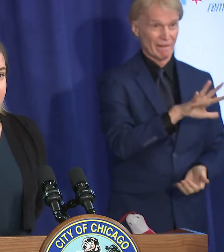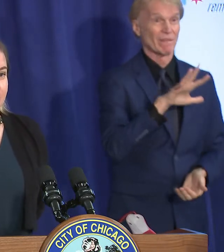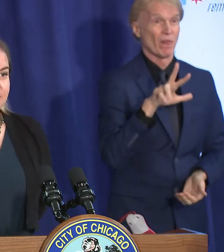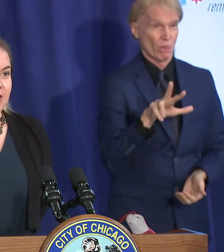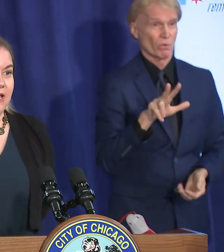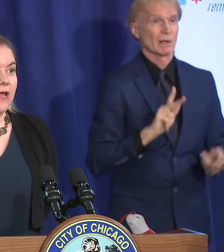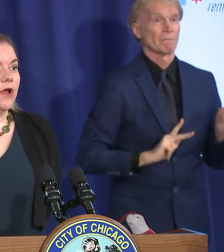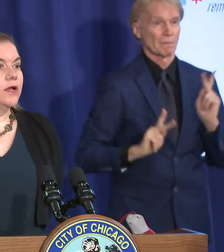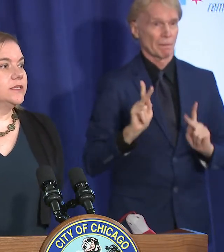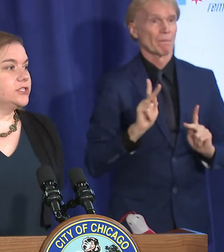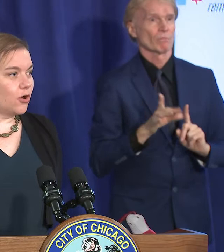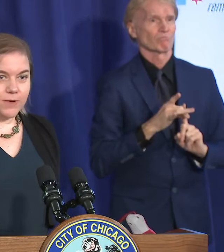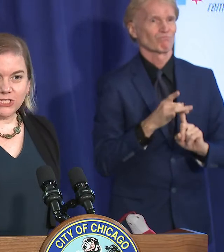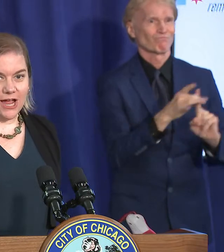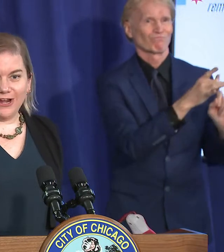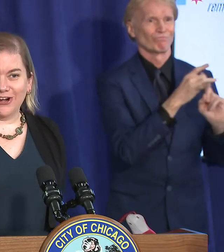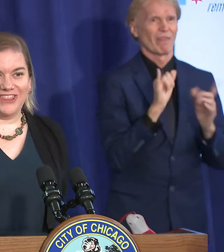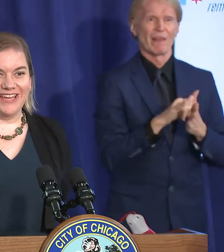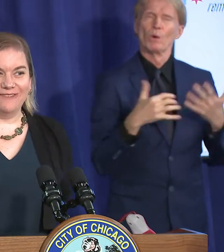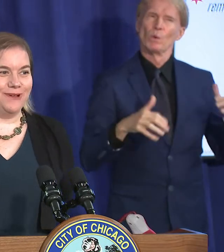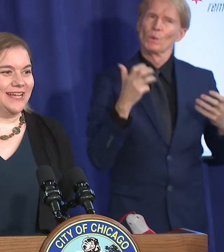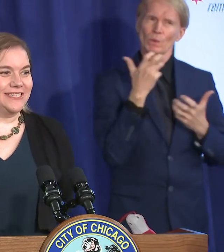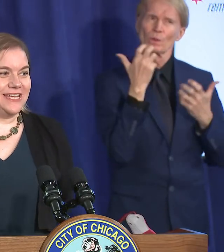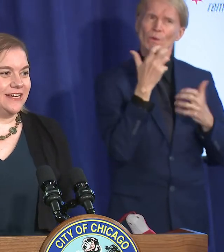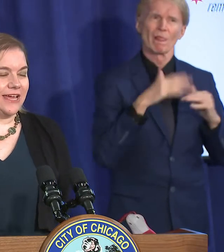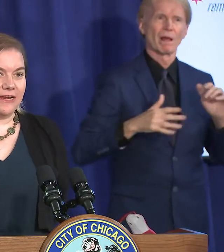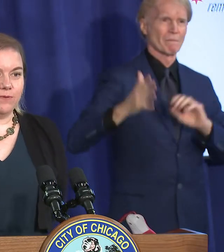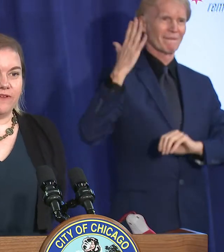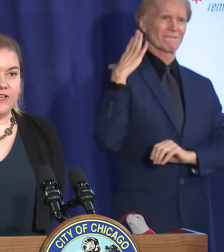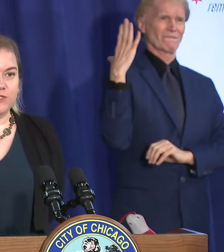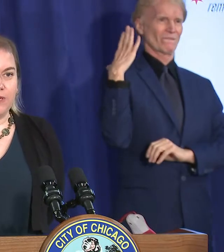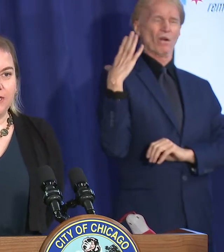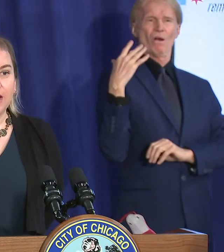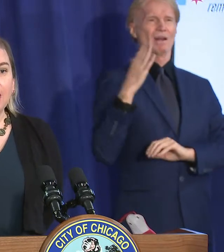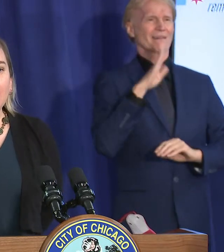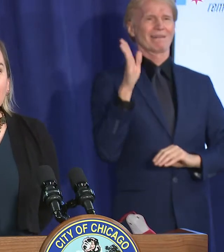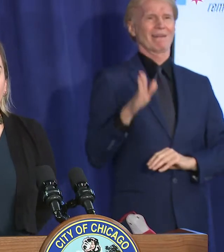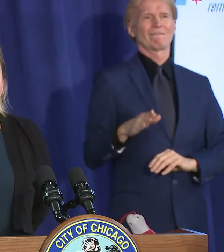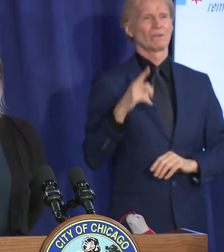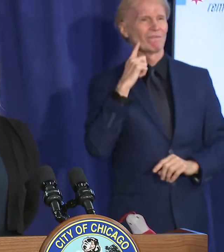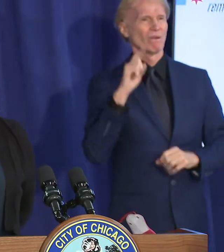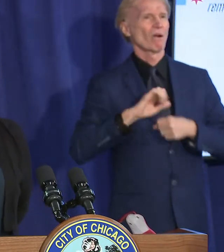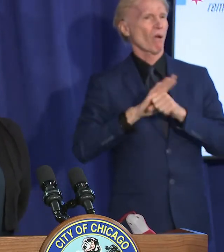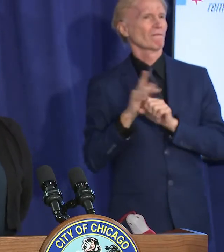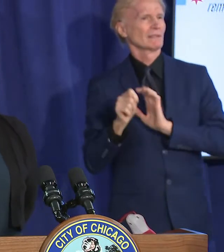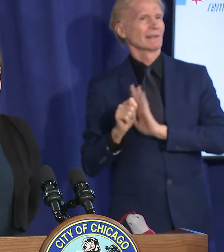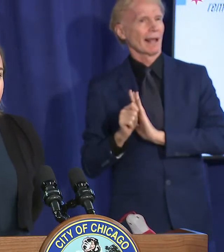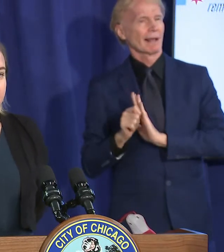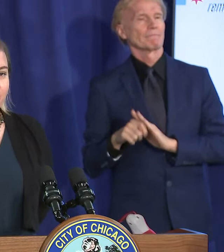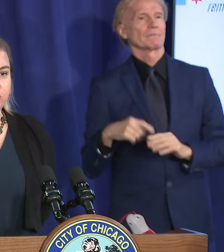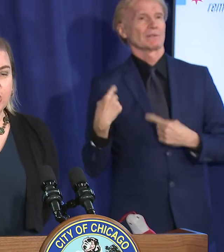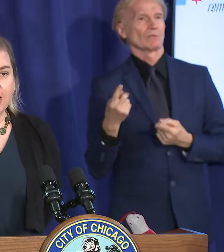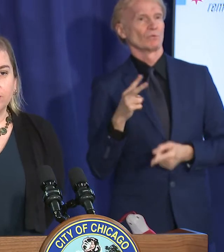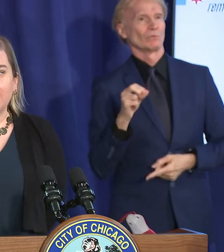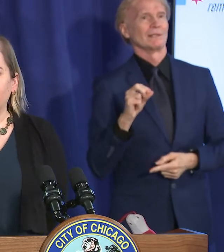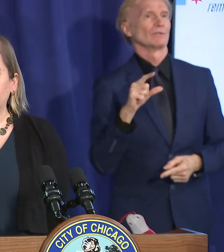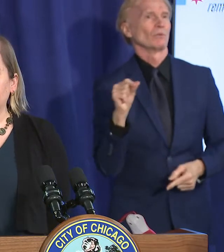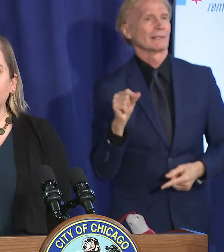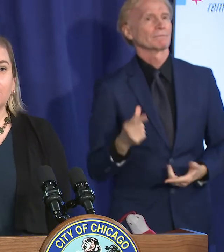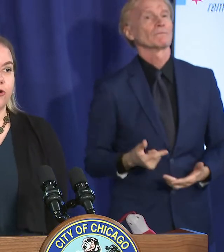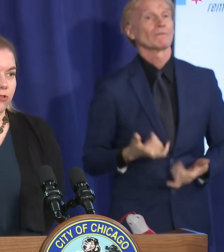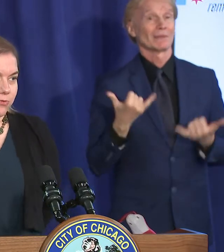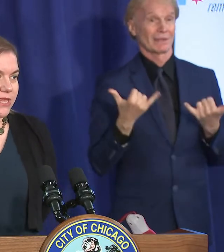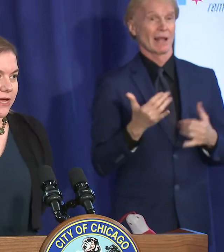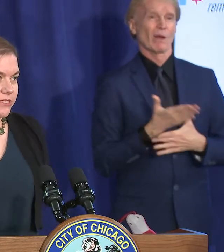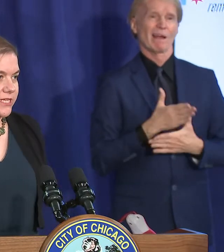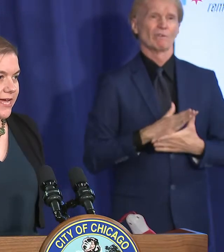8,553 cases that day. So much higher than we had seen in any previous peak. And we are down. Our 7-day case average now is averaging